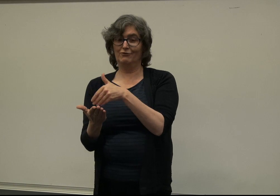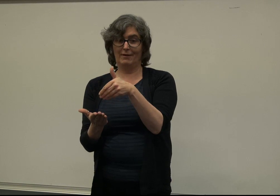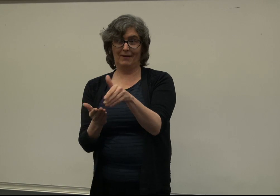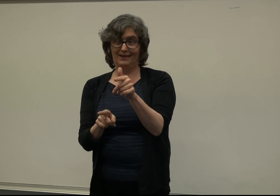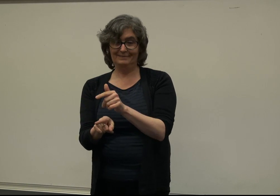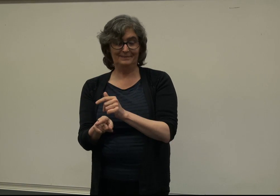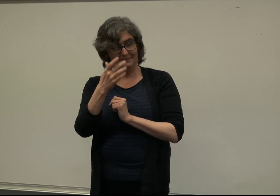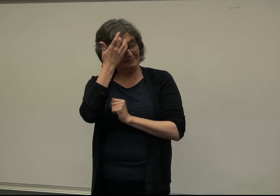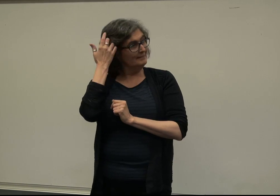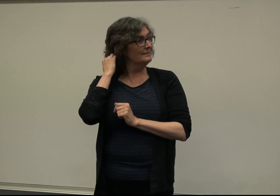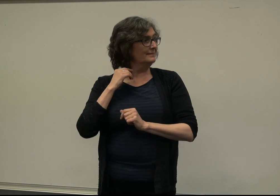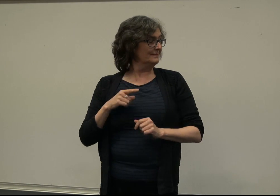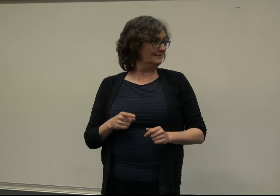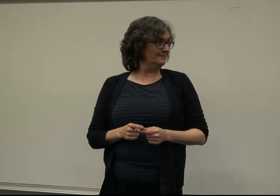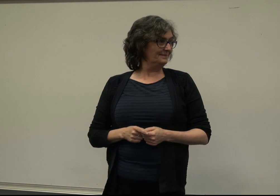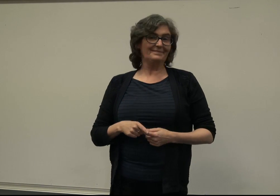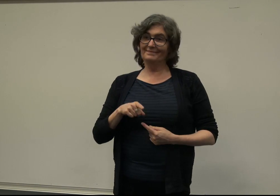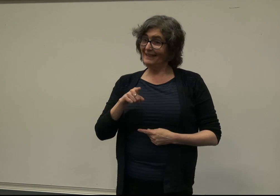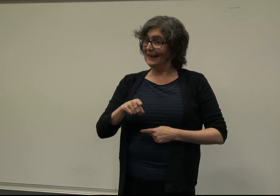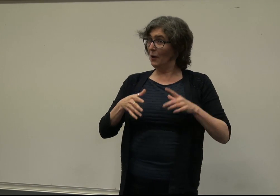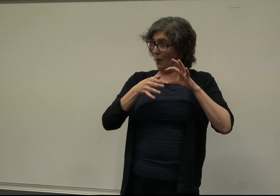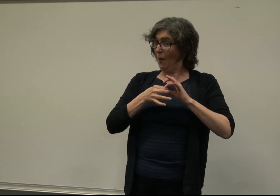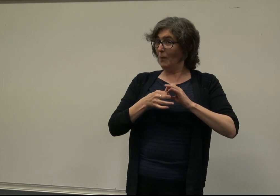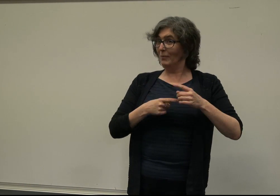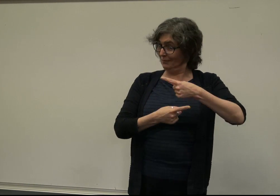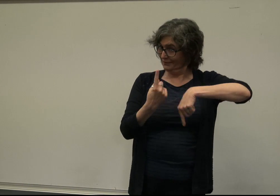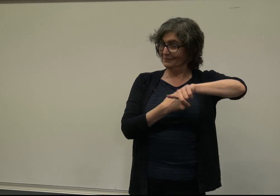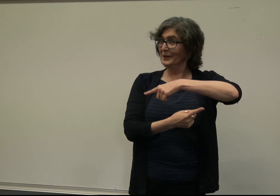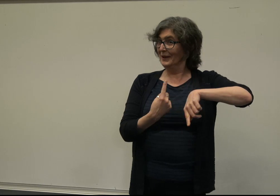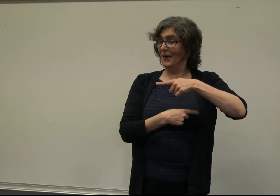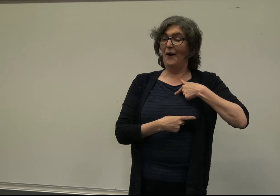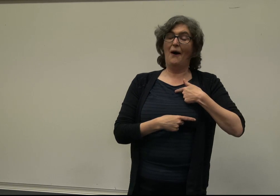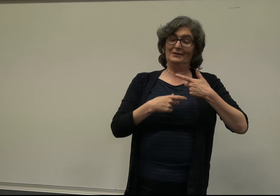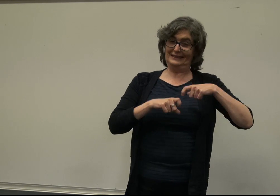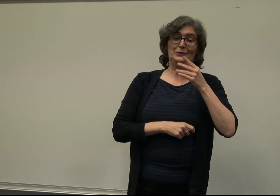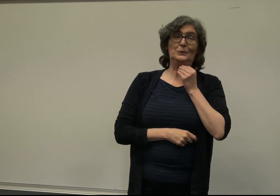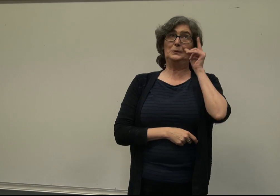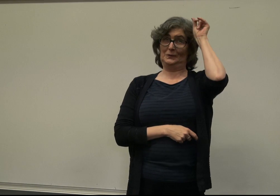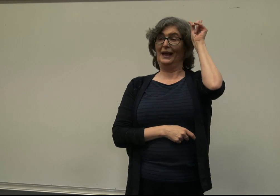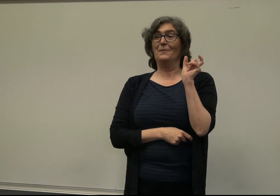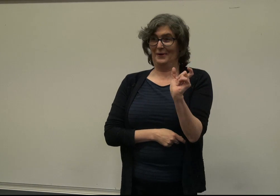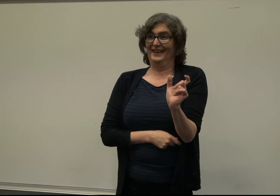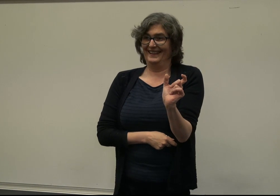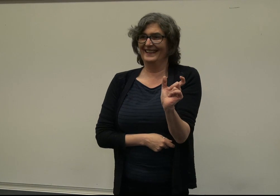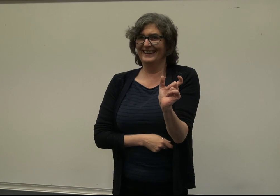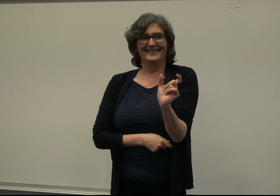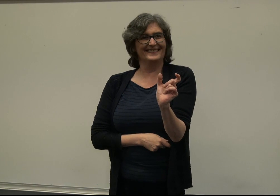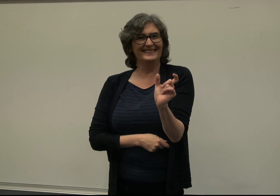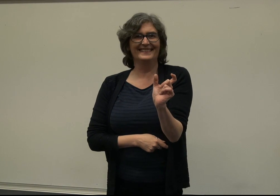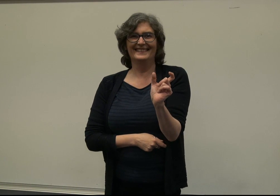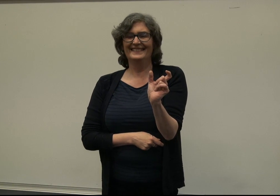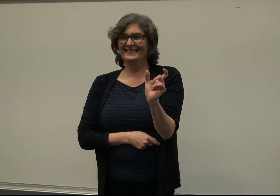still talk about patate crunciose, and my son is 22 now, and it's a very good recipe